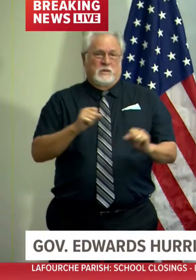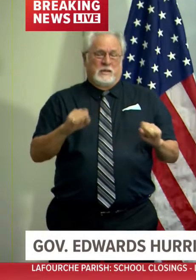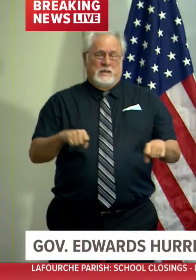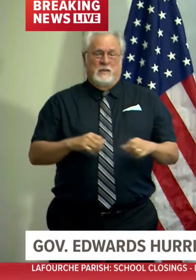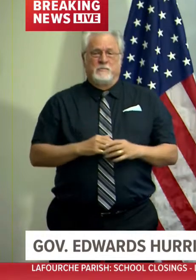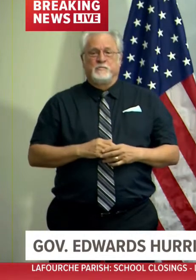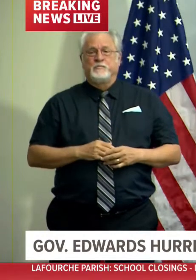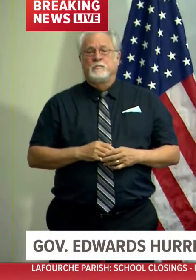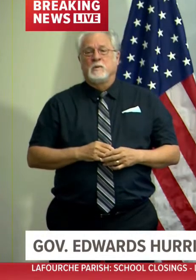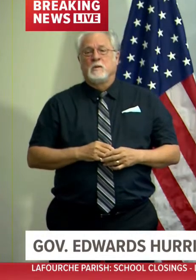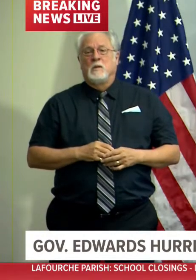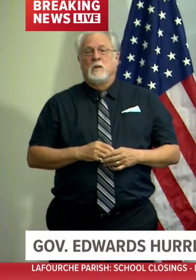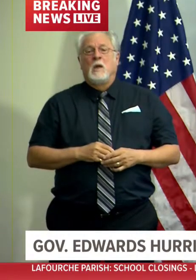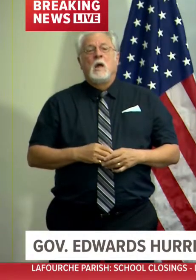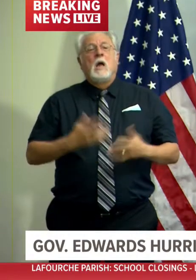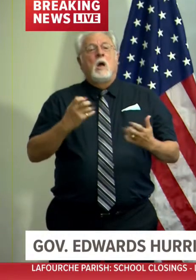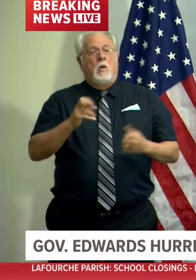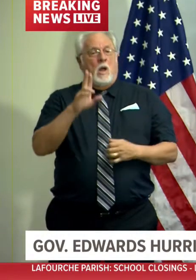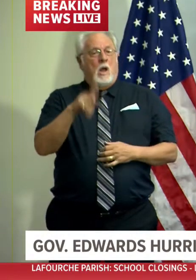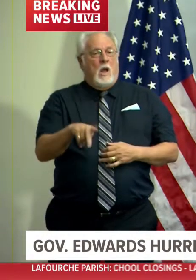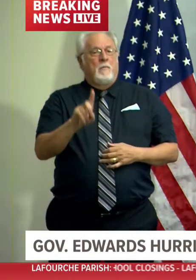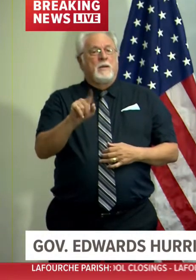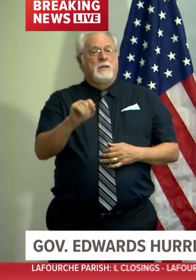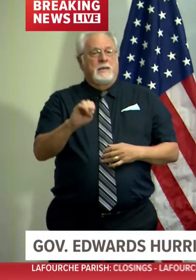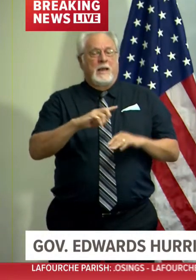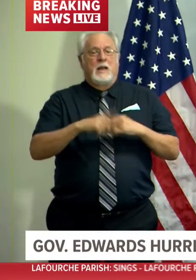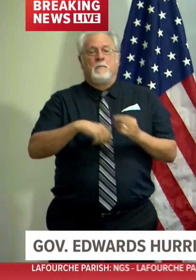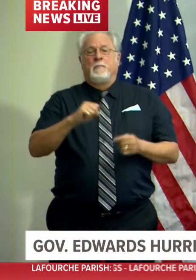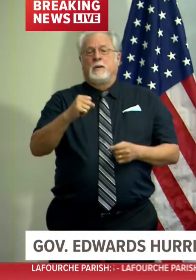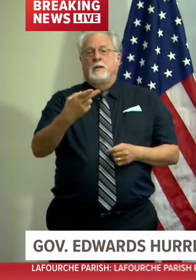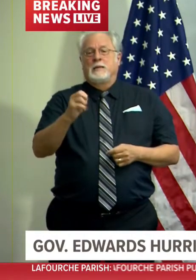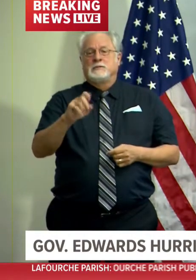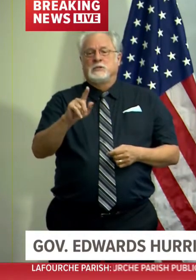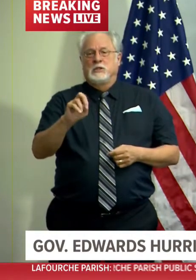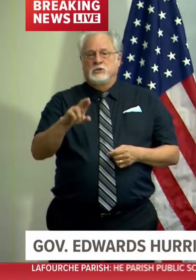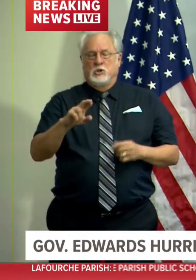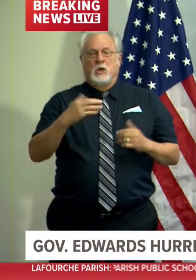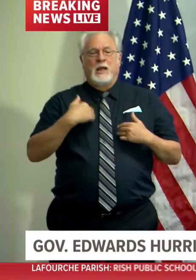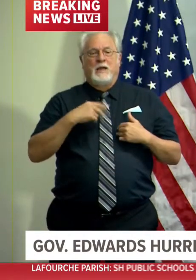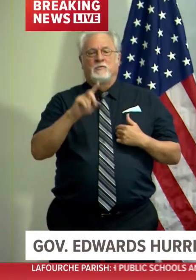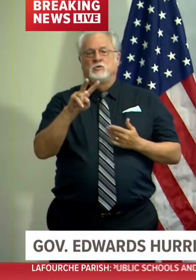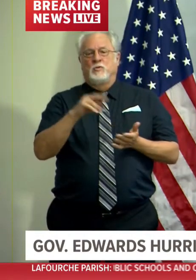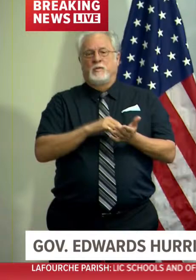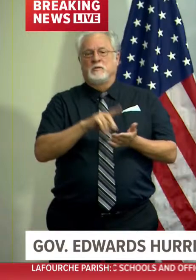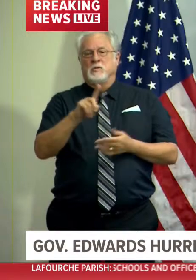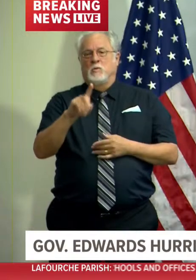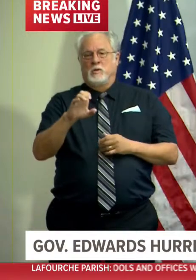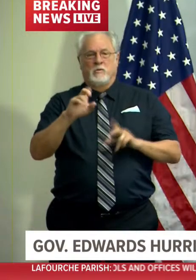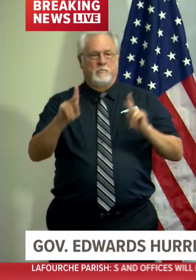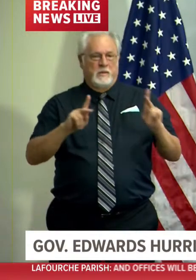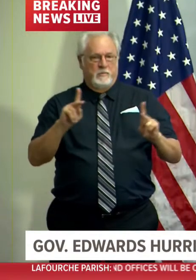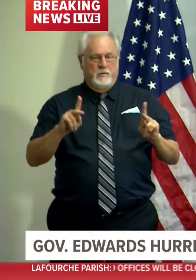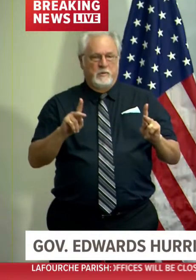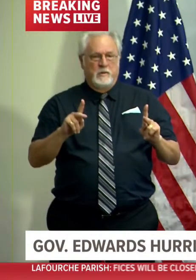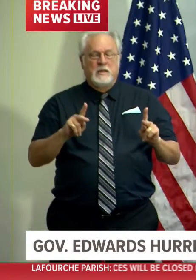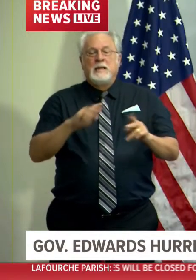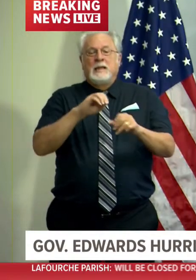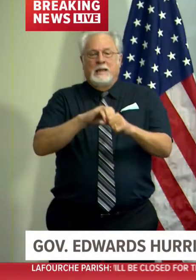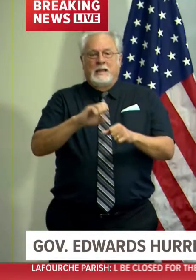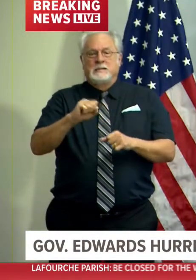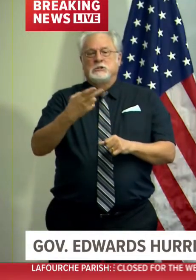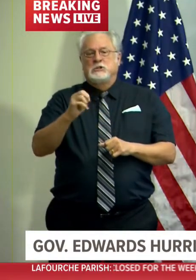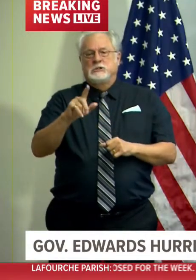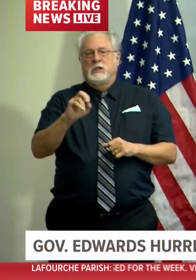possibly can. Did want to give you an update on shelters. Right now we have more than 2,100 individuals in